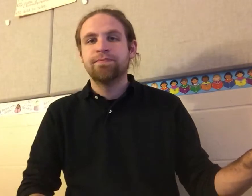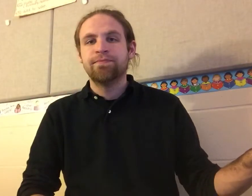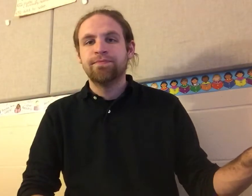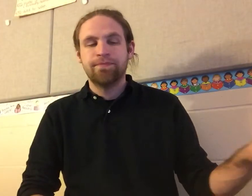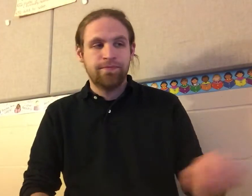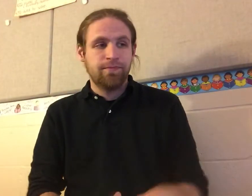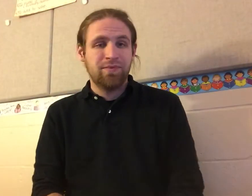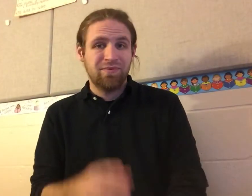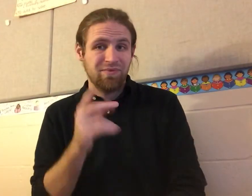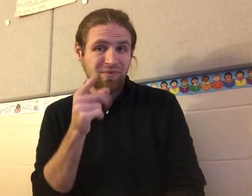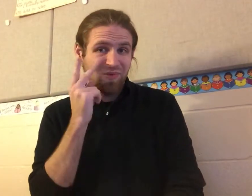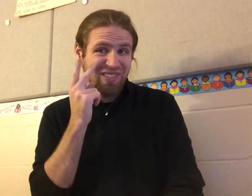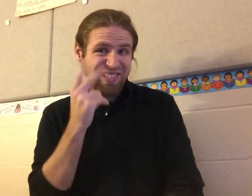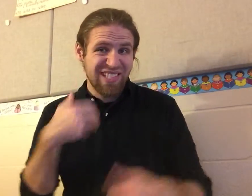Do you see any animals in this picture?